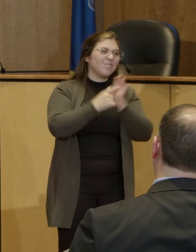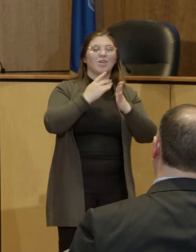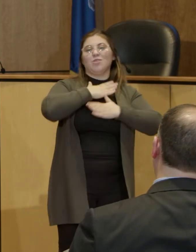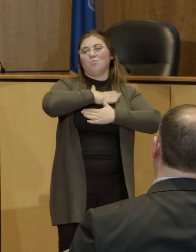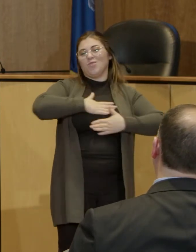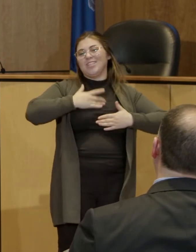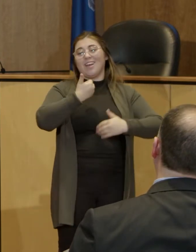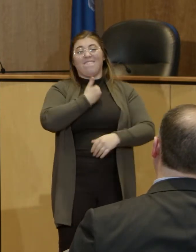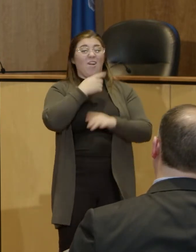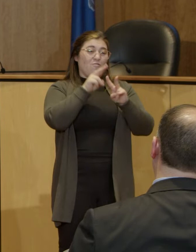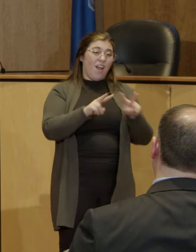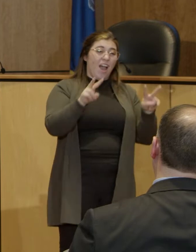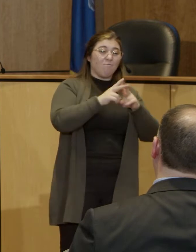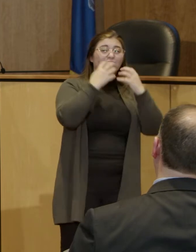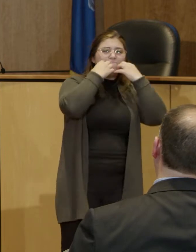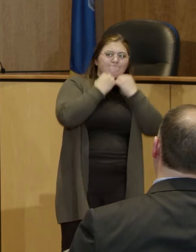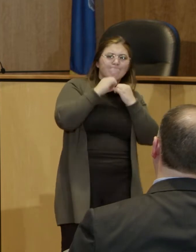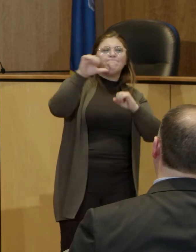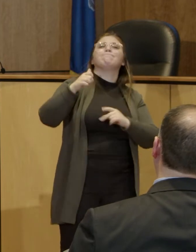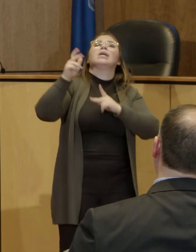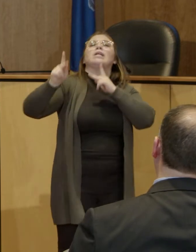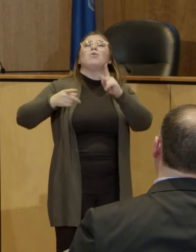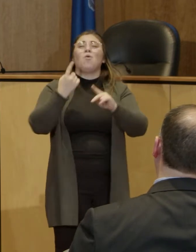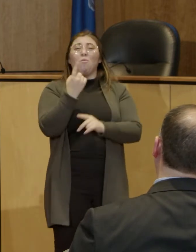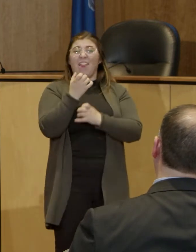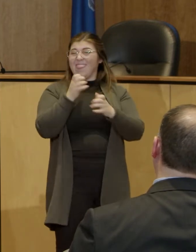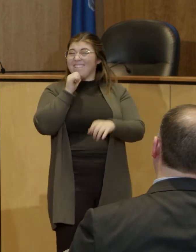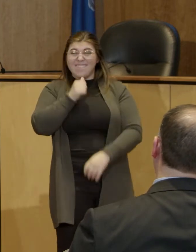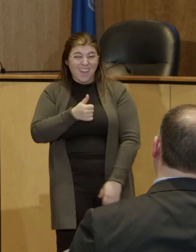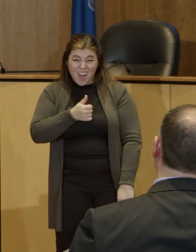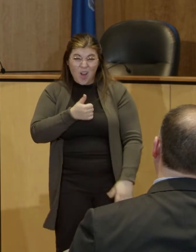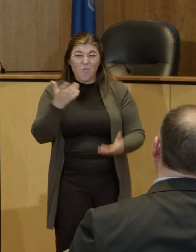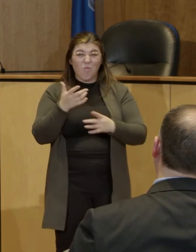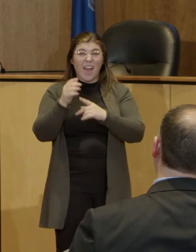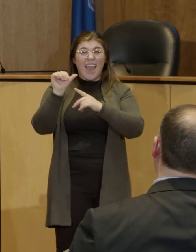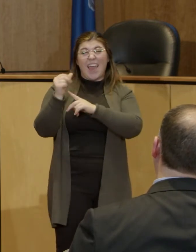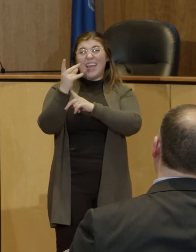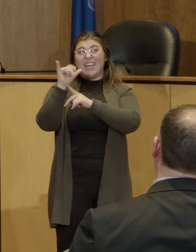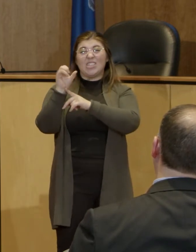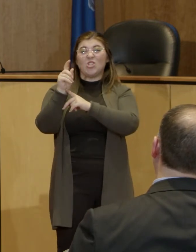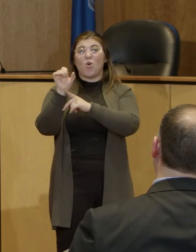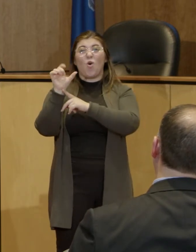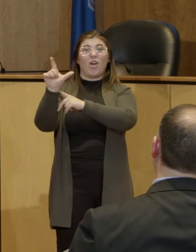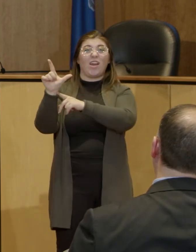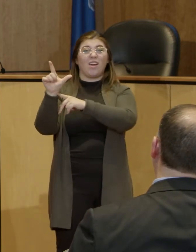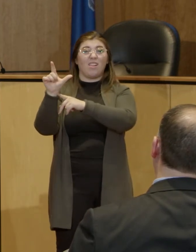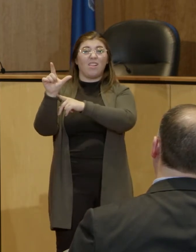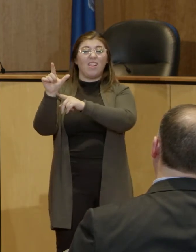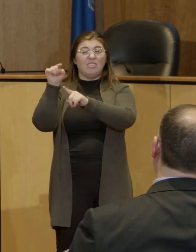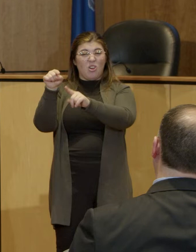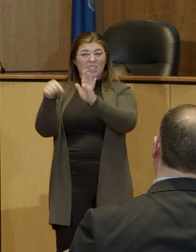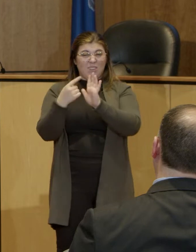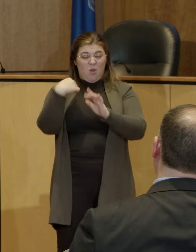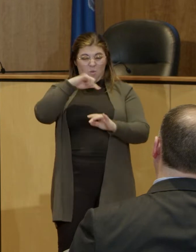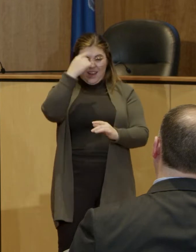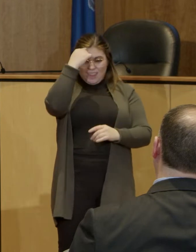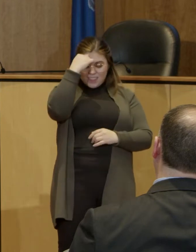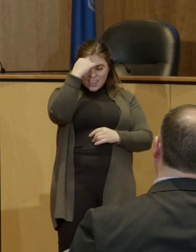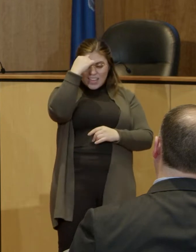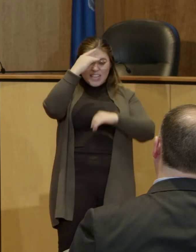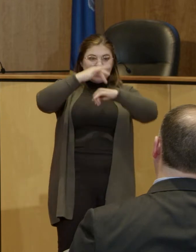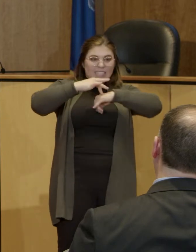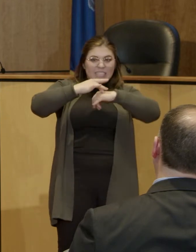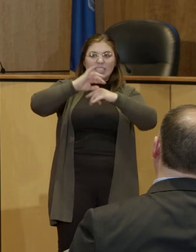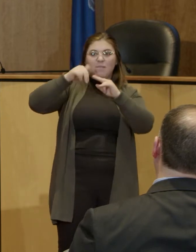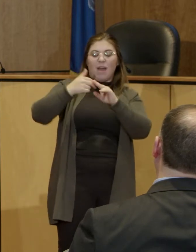own value and the value of others, one thing it is not is ahistoric. I think sometimes we can think about insisting